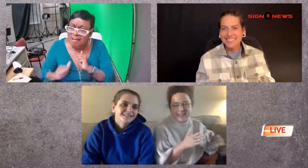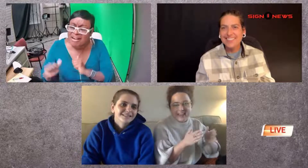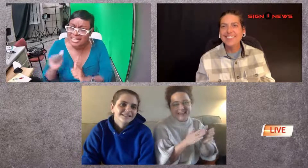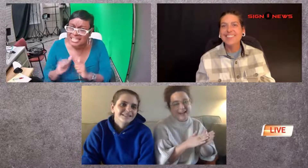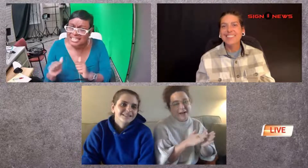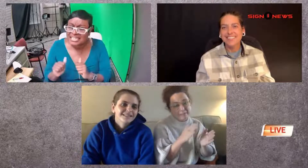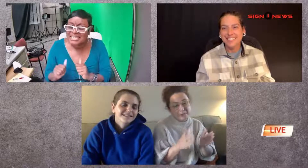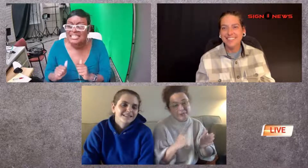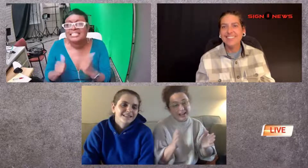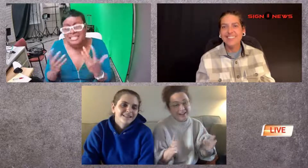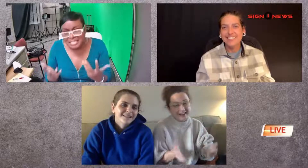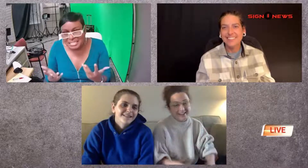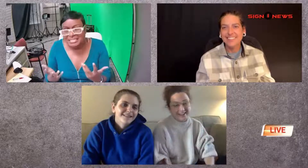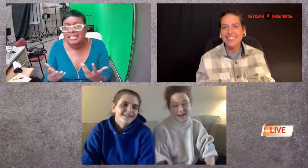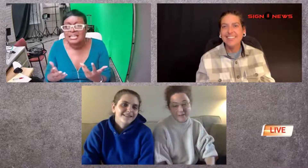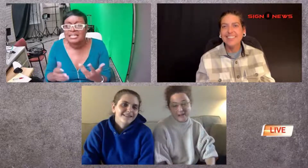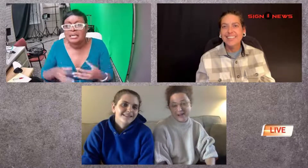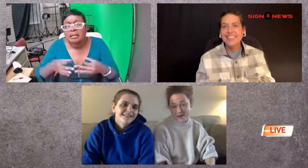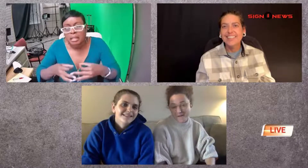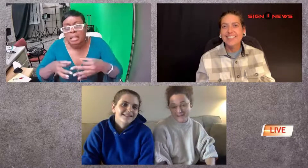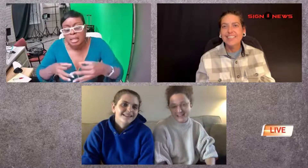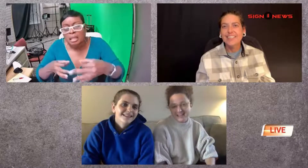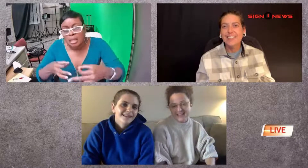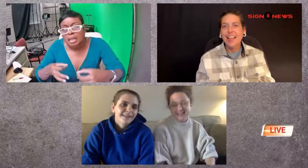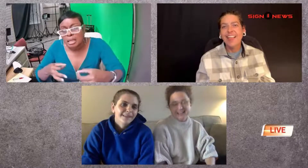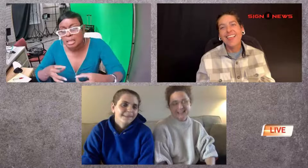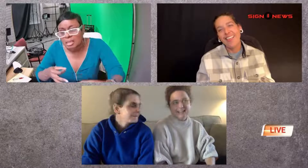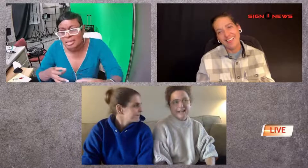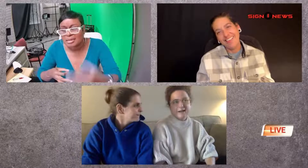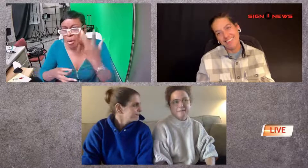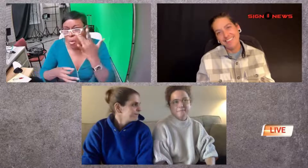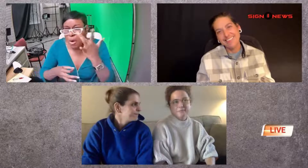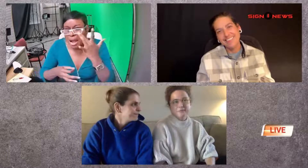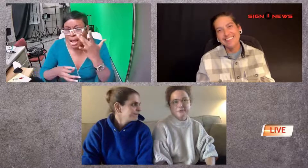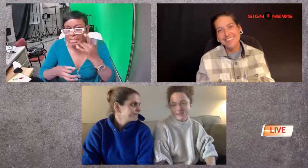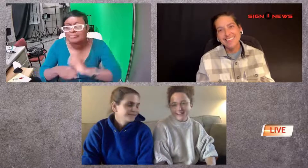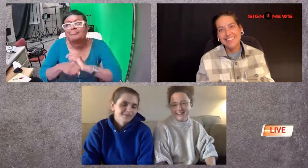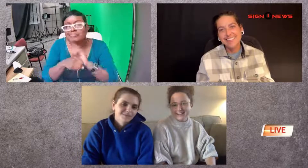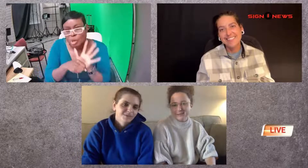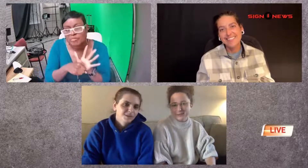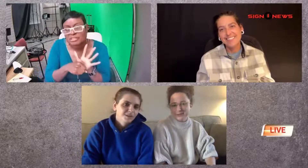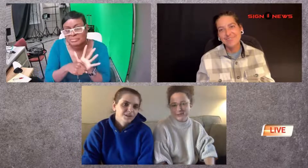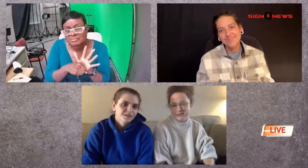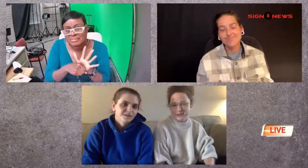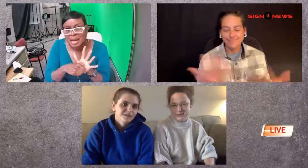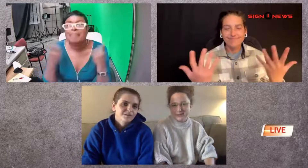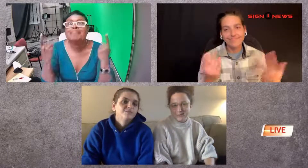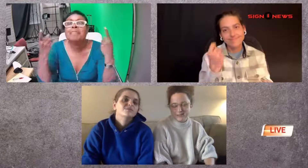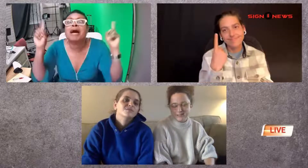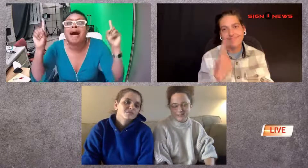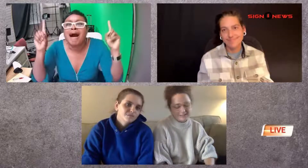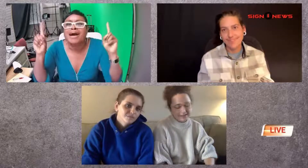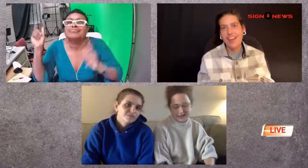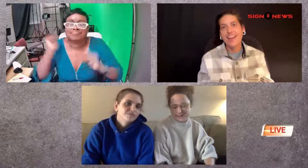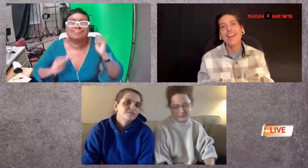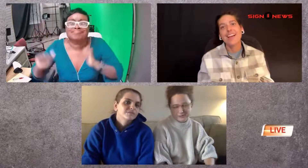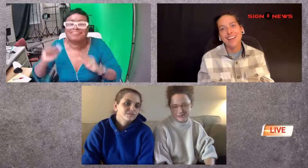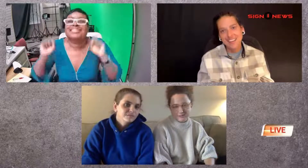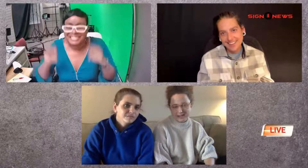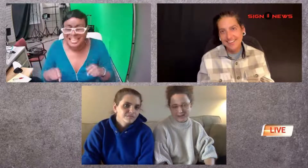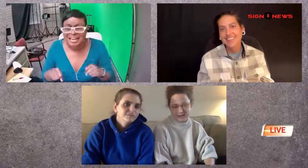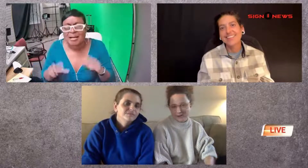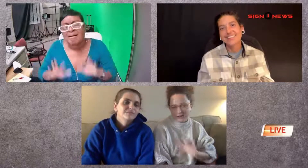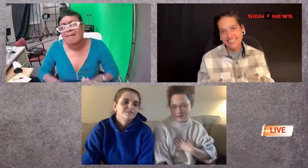was one that had gotten pushed out and out and out by COVID. So to finally get to be able to do it was